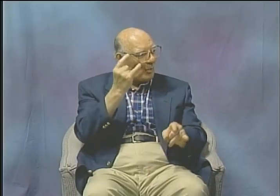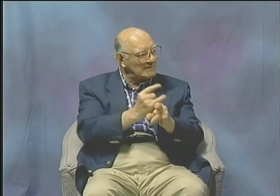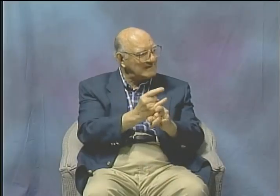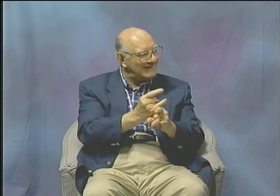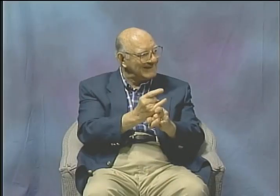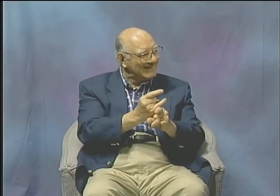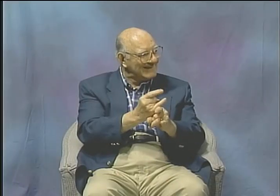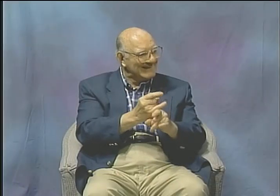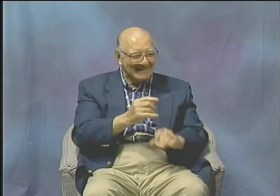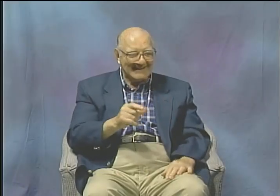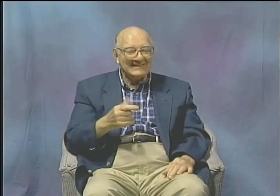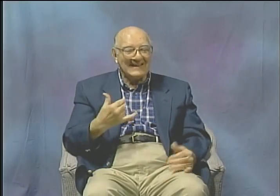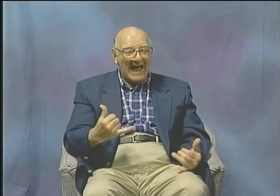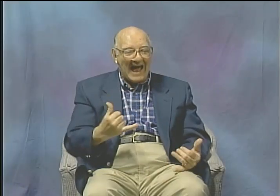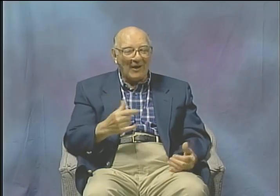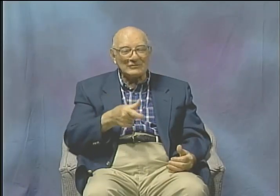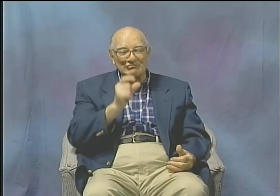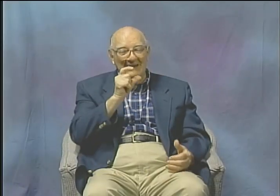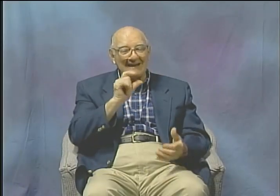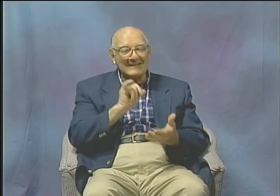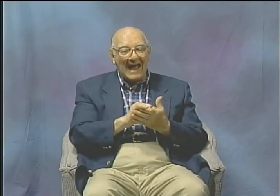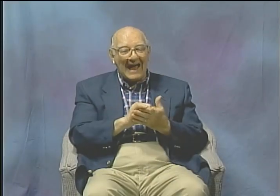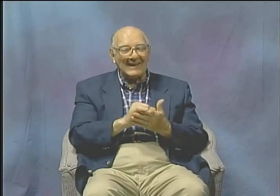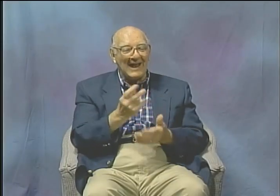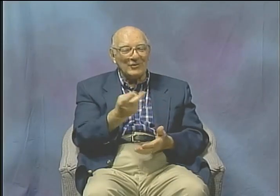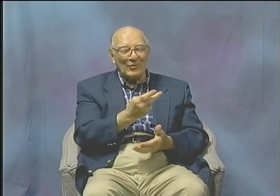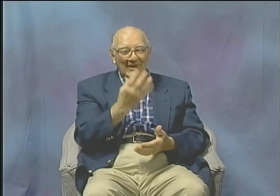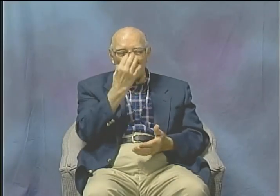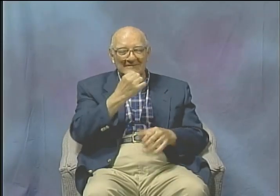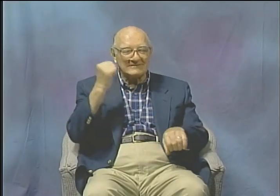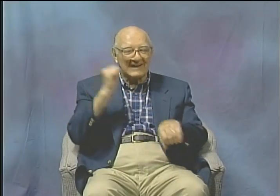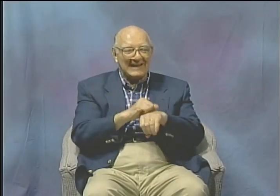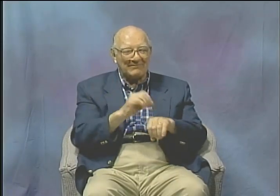whiskey. Now drink that and you can sleep